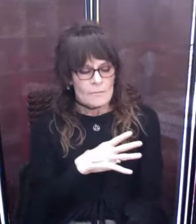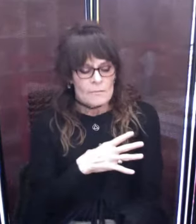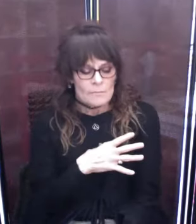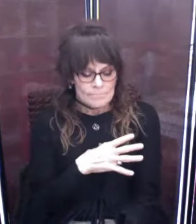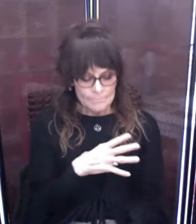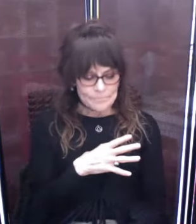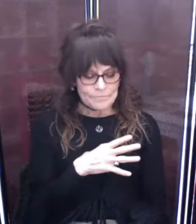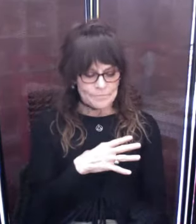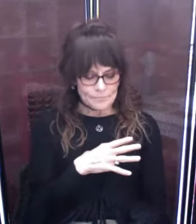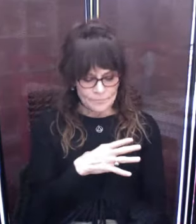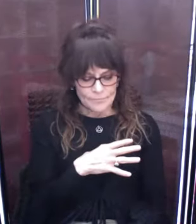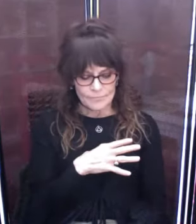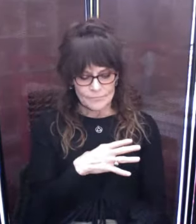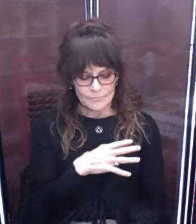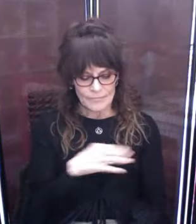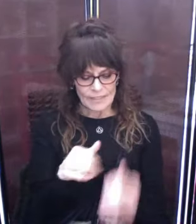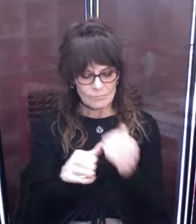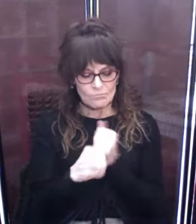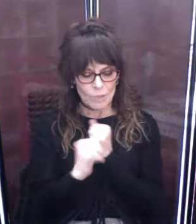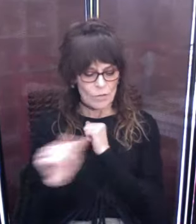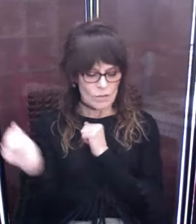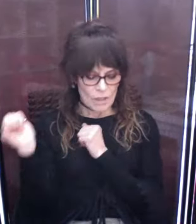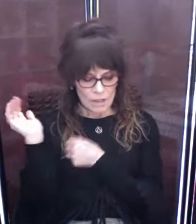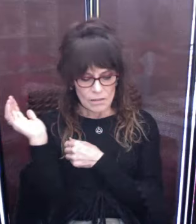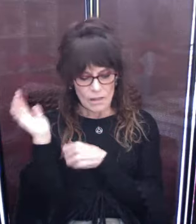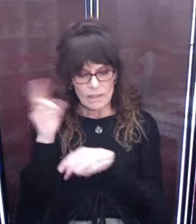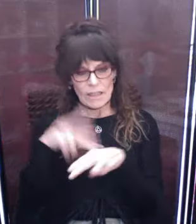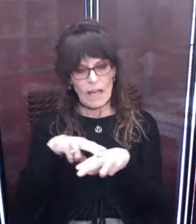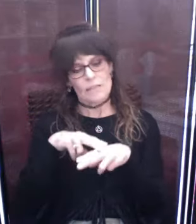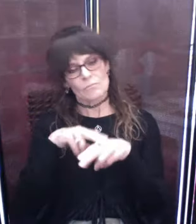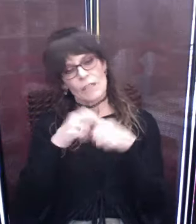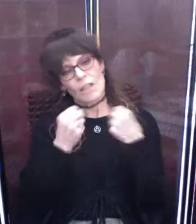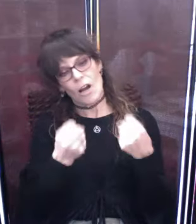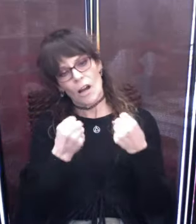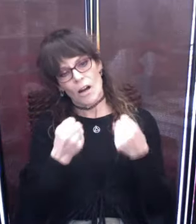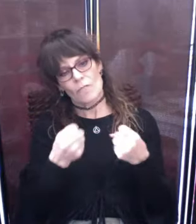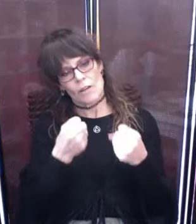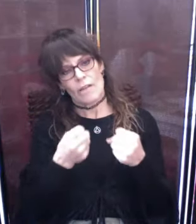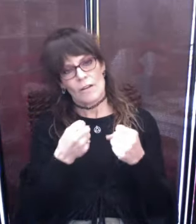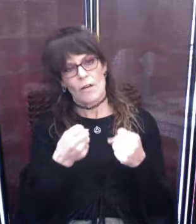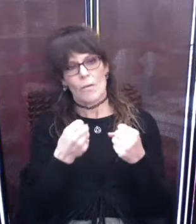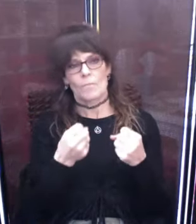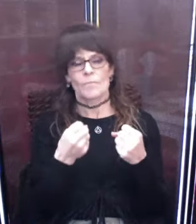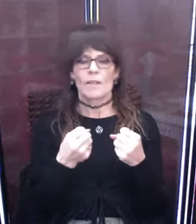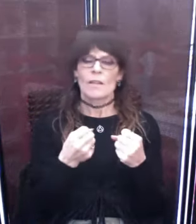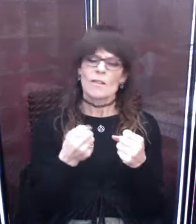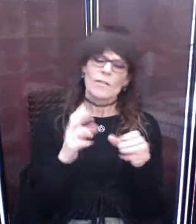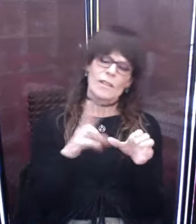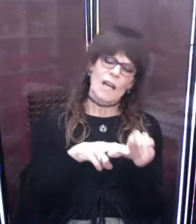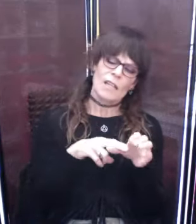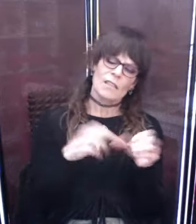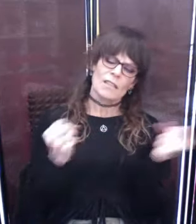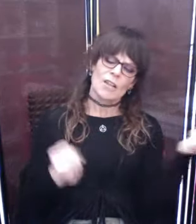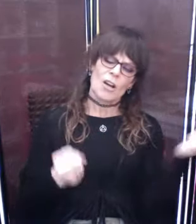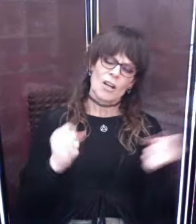this is a bunch of bullshit. I got in my car and I started driving home. But as I got in the car and started driving, I was in my